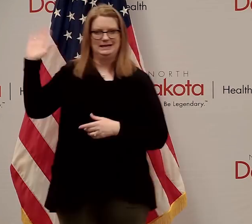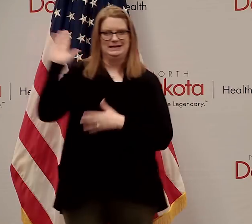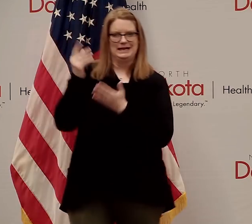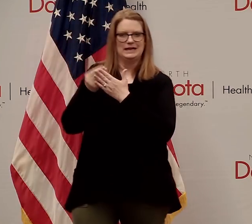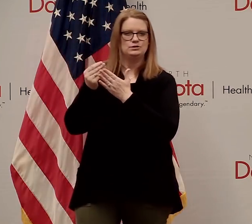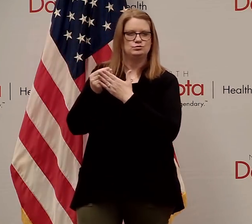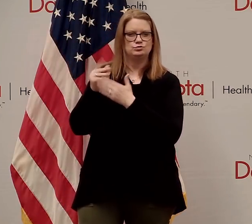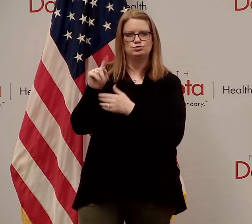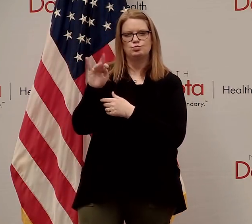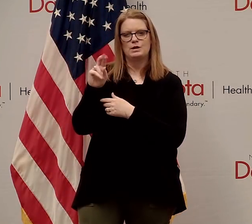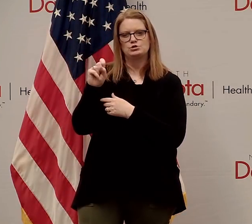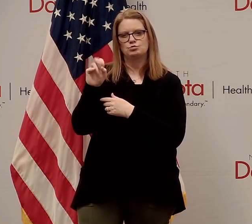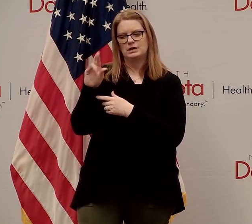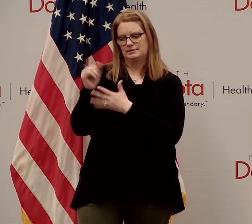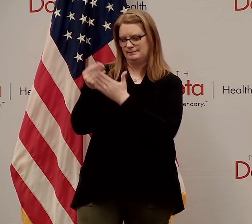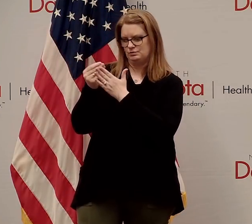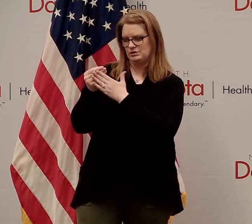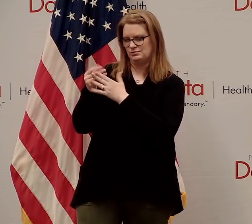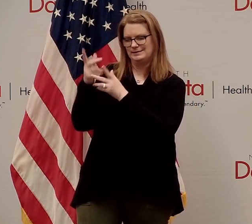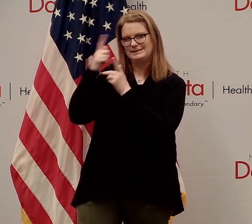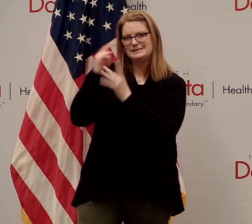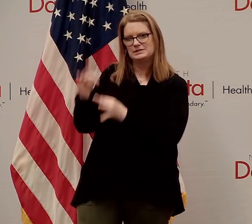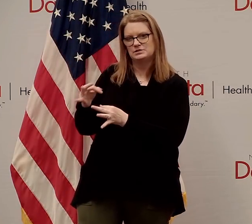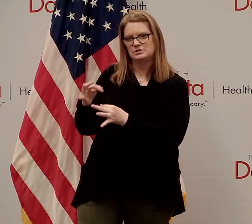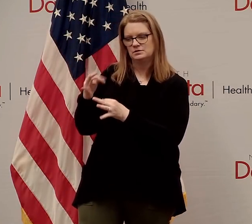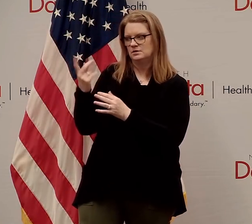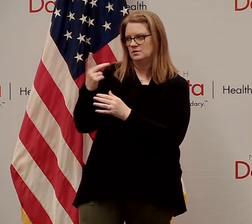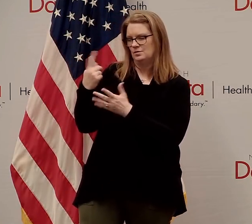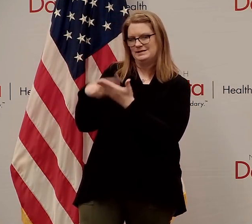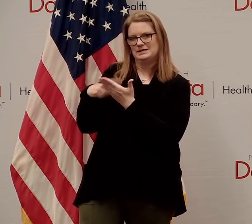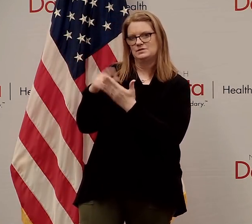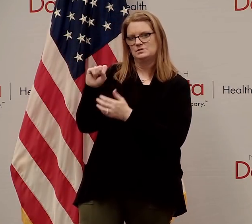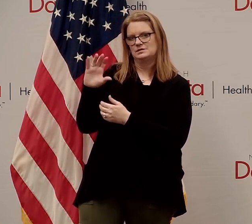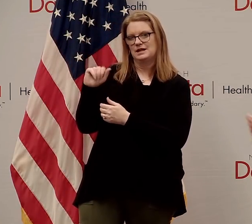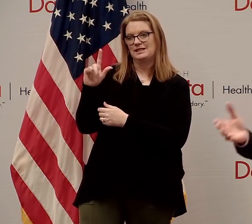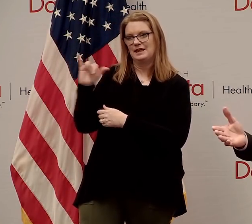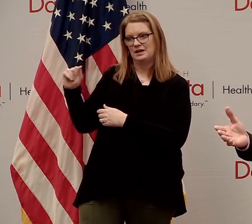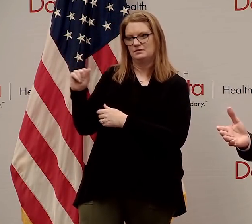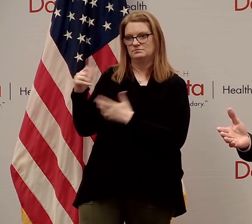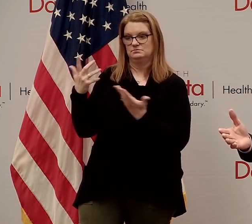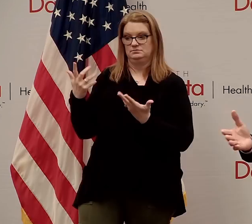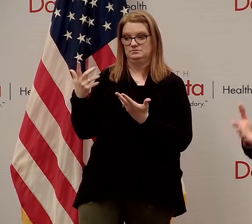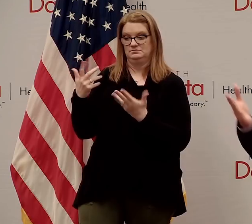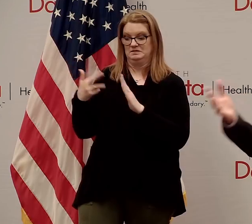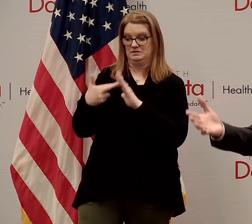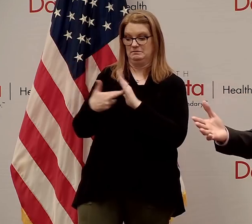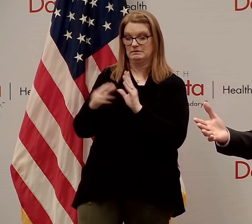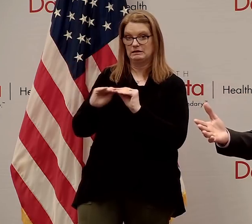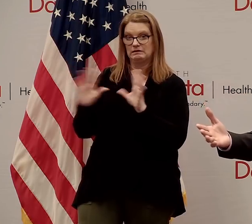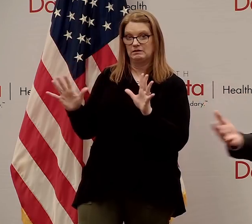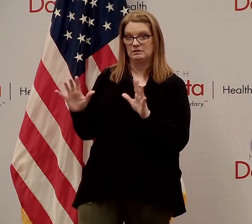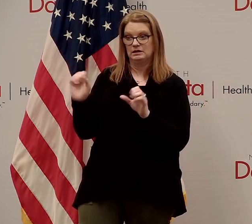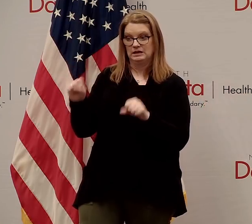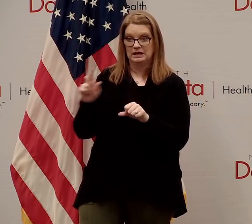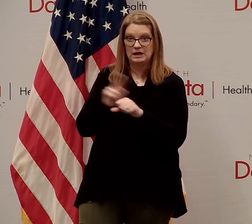talked about with Scalia this morning, Secretary Scalia, because right now the guidance is not clear whether or not we could